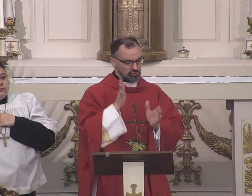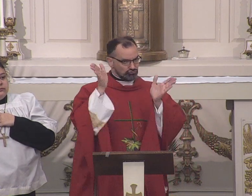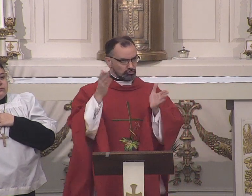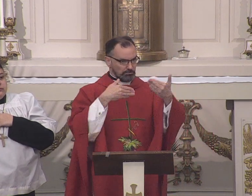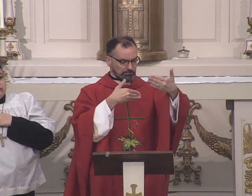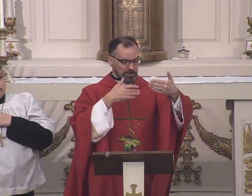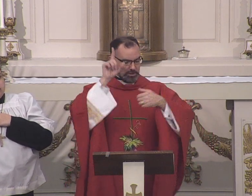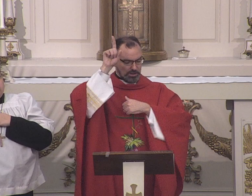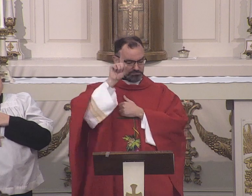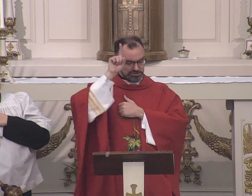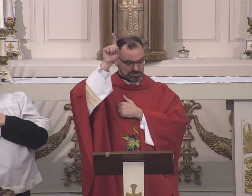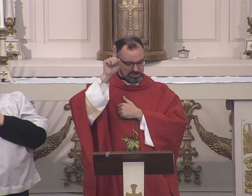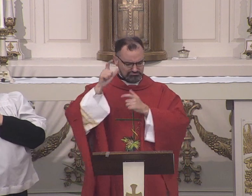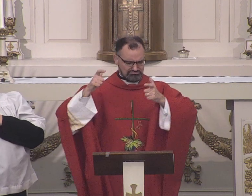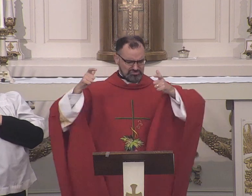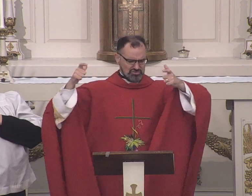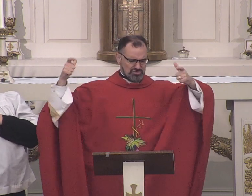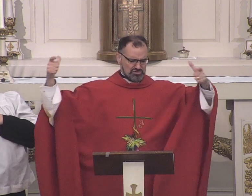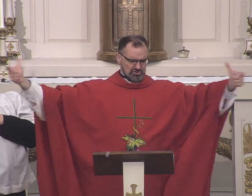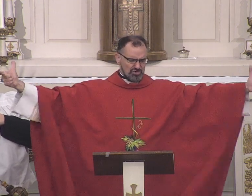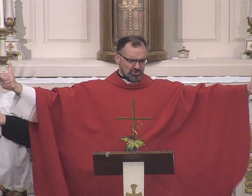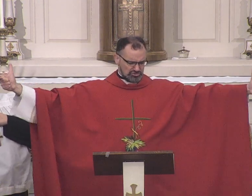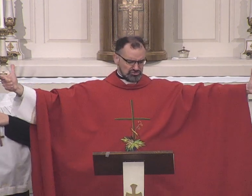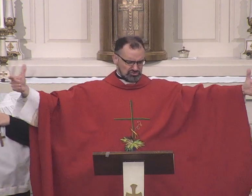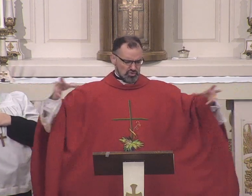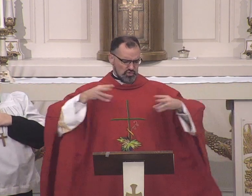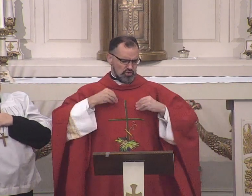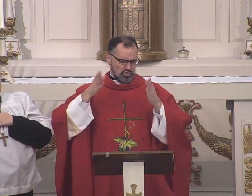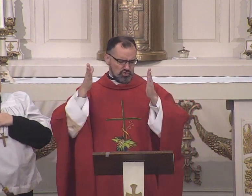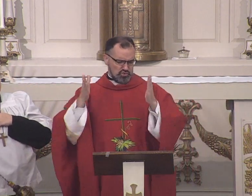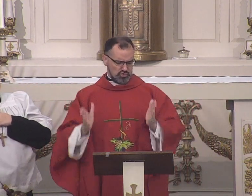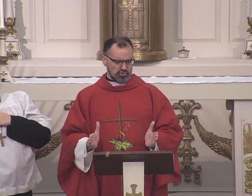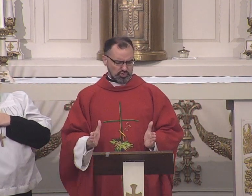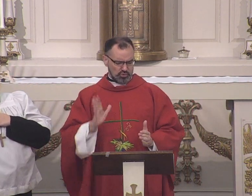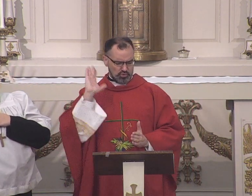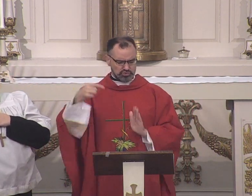Then he will show you a large upper room, furnished and ready.